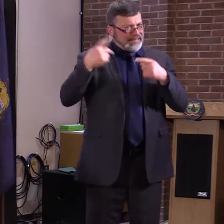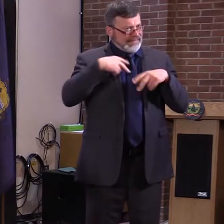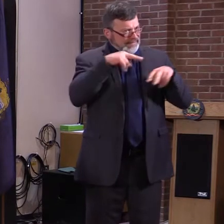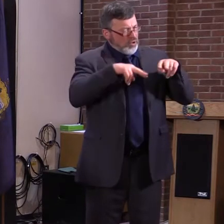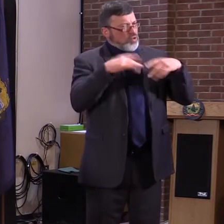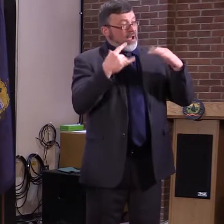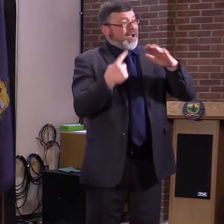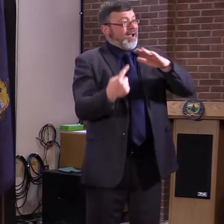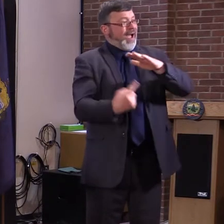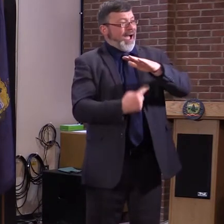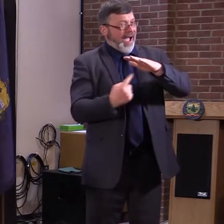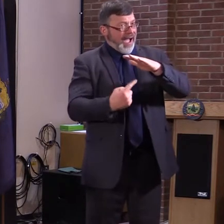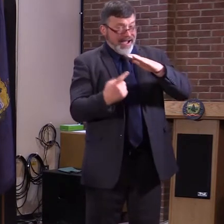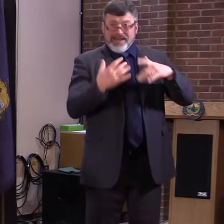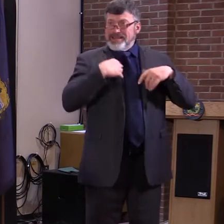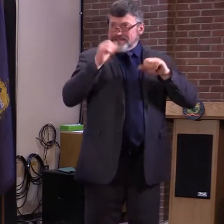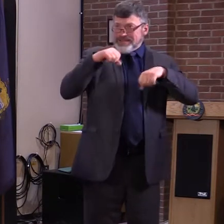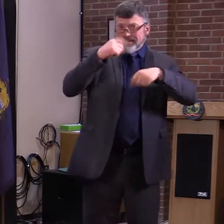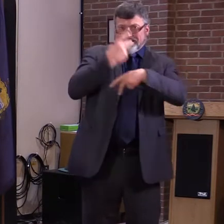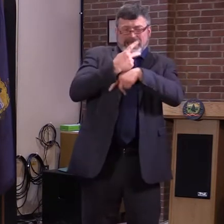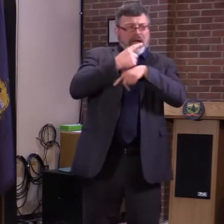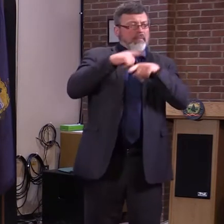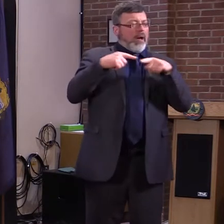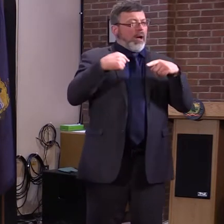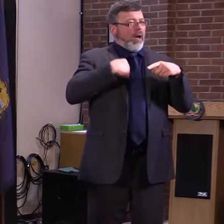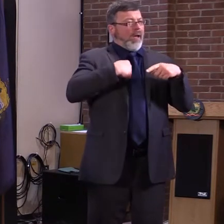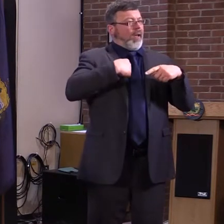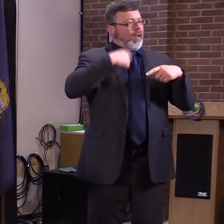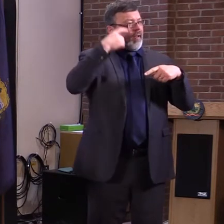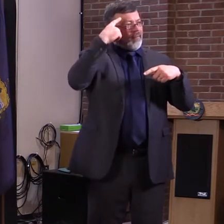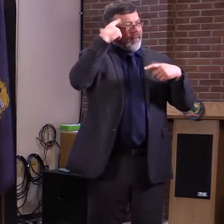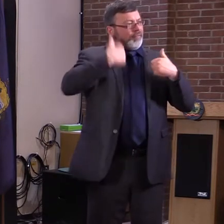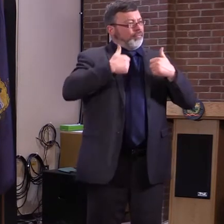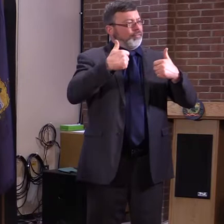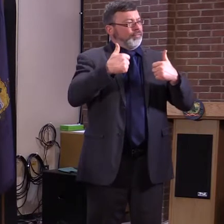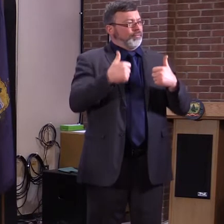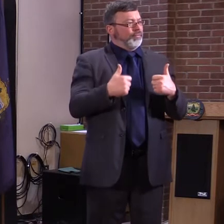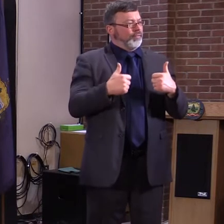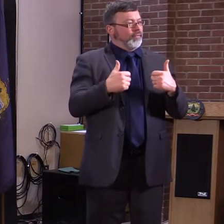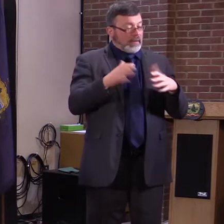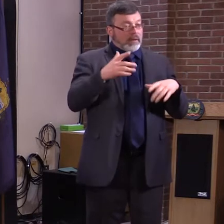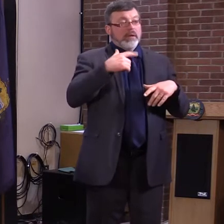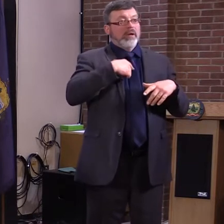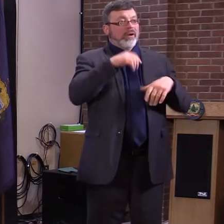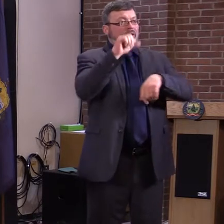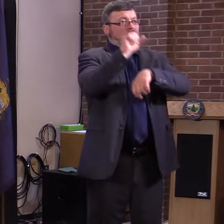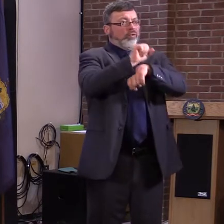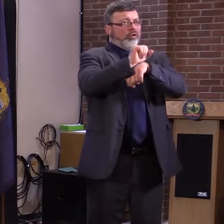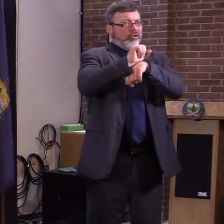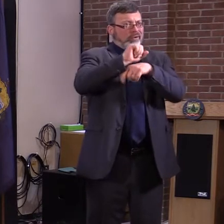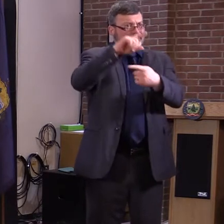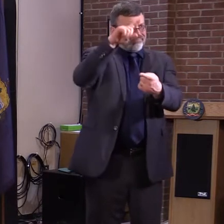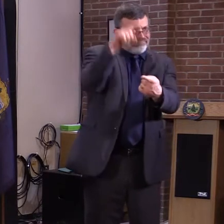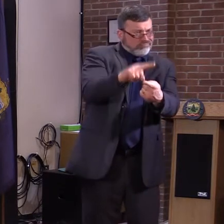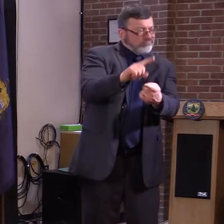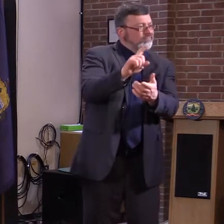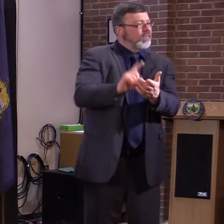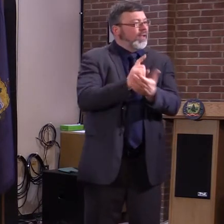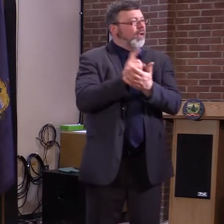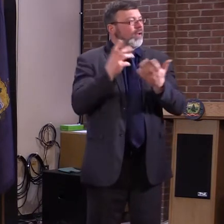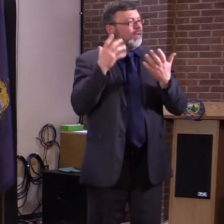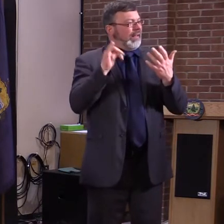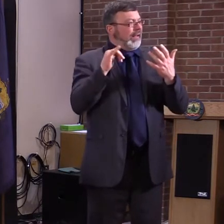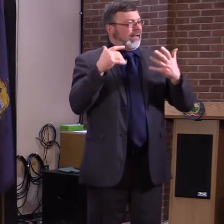care, and longer hours at work, and the overall stress of living and acting during uncertain